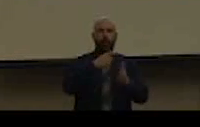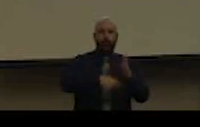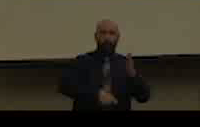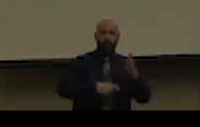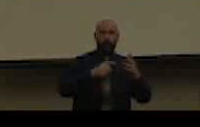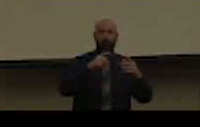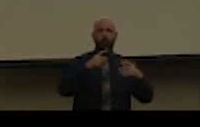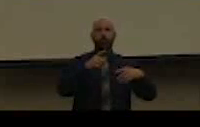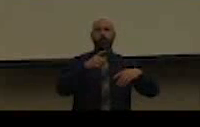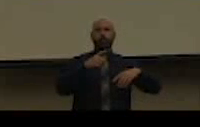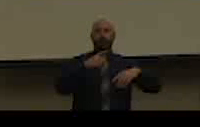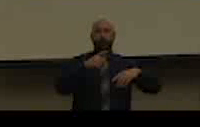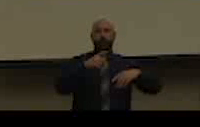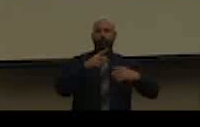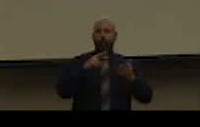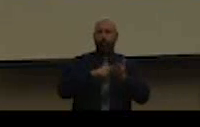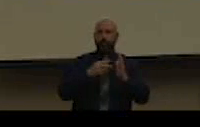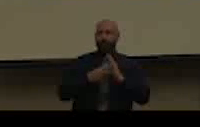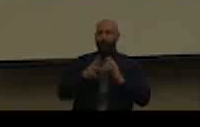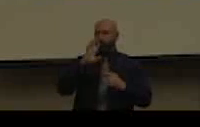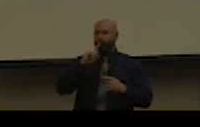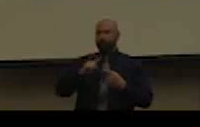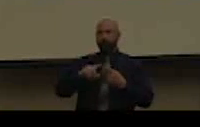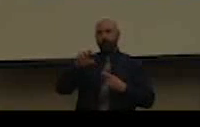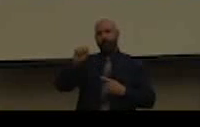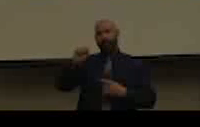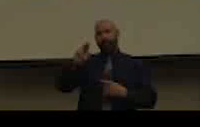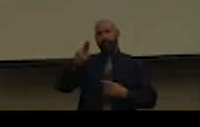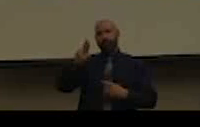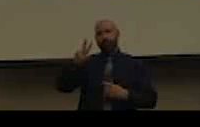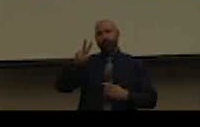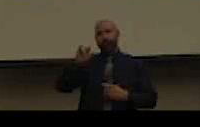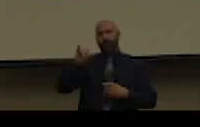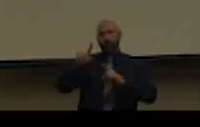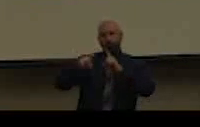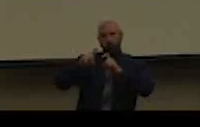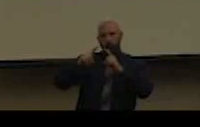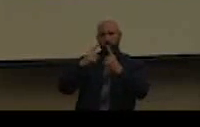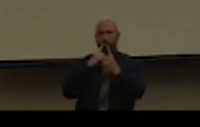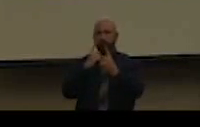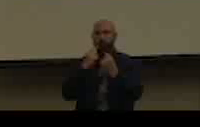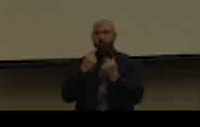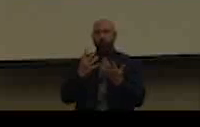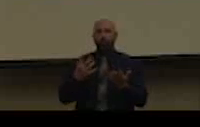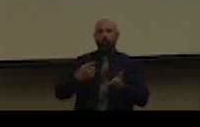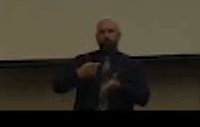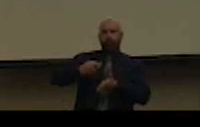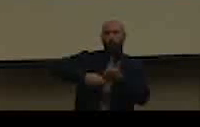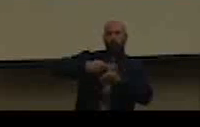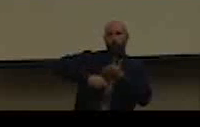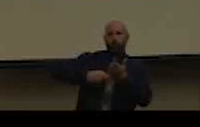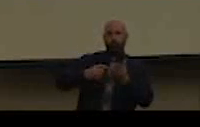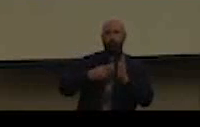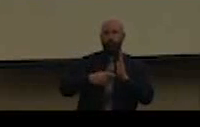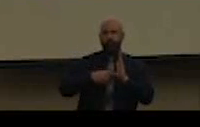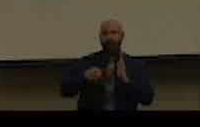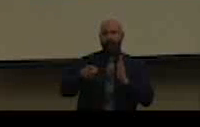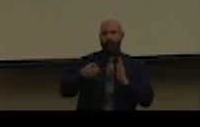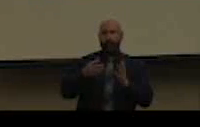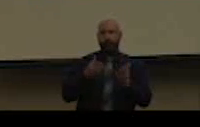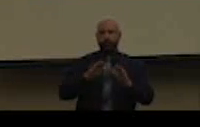it actually costs to care for those children. Yeah, percentiles are not everyone's favorite thing to talk about, although I love